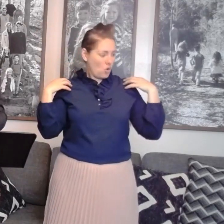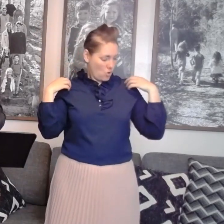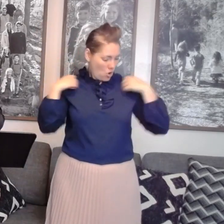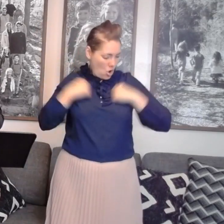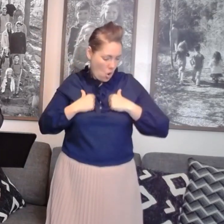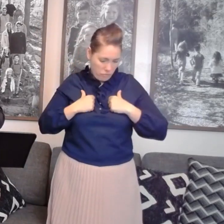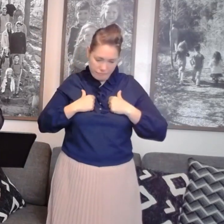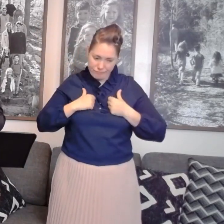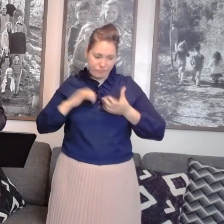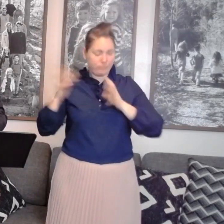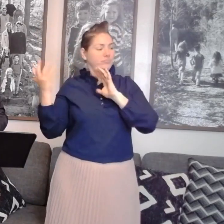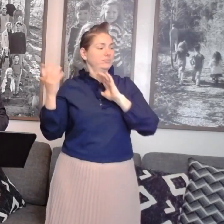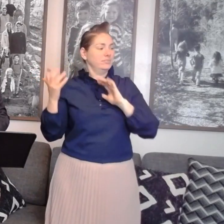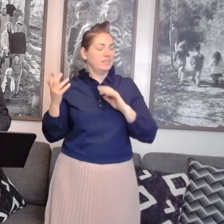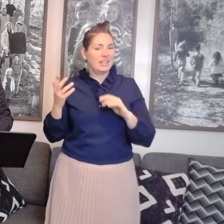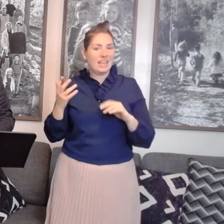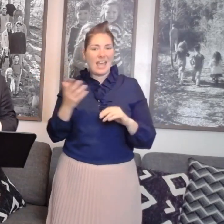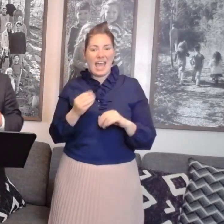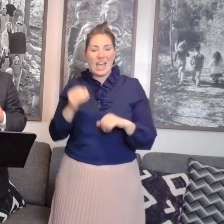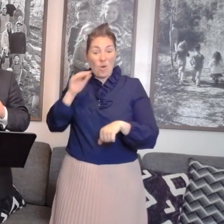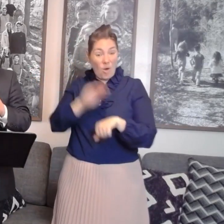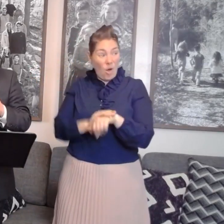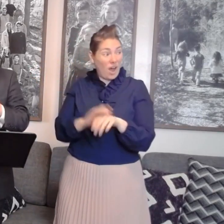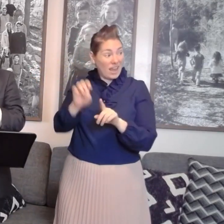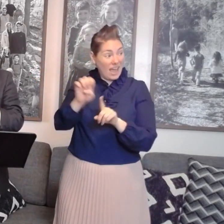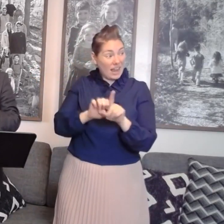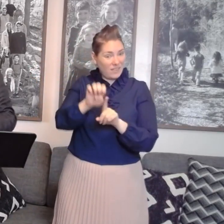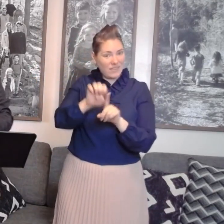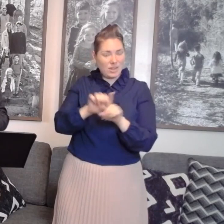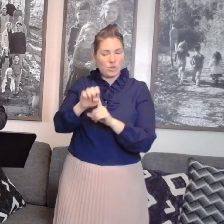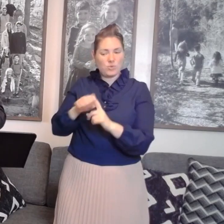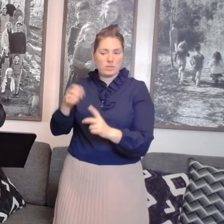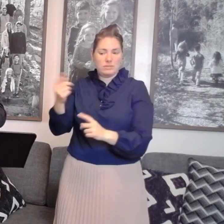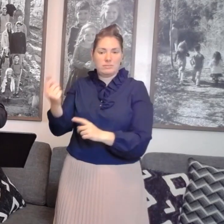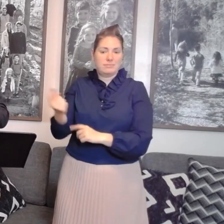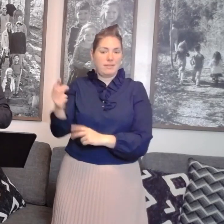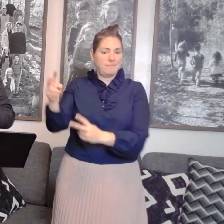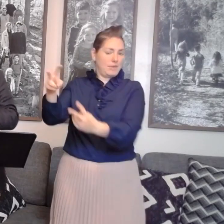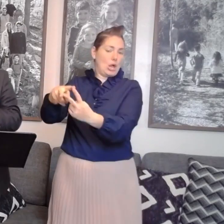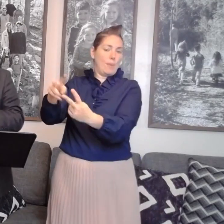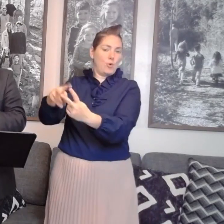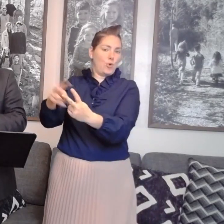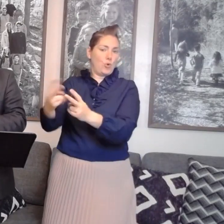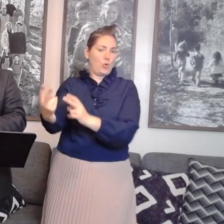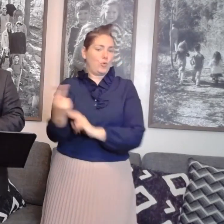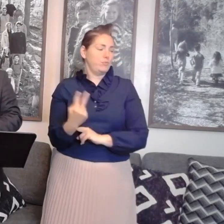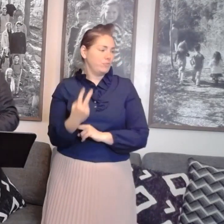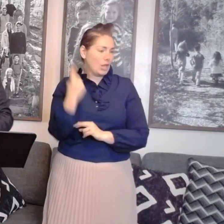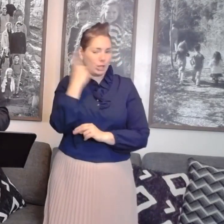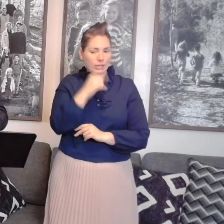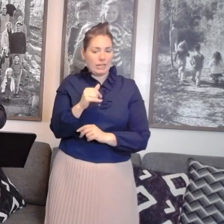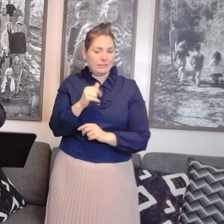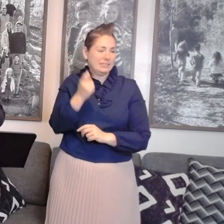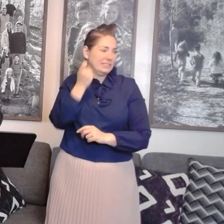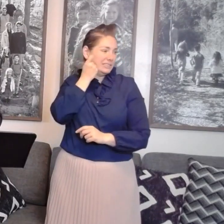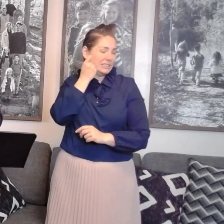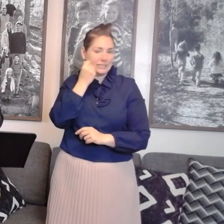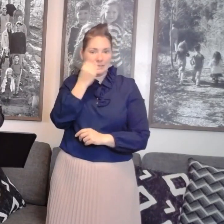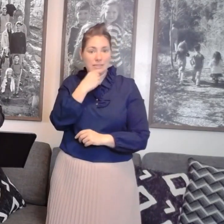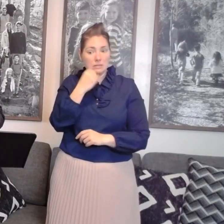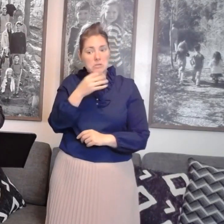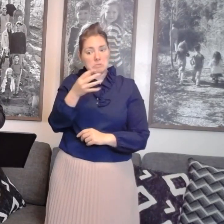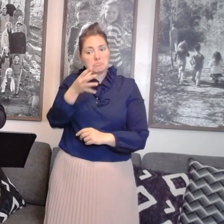room, and joining them on the elevator was a couple. It looked like they had just come from dinner. She looked